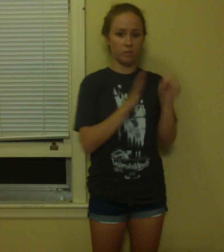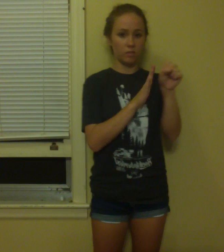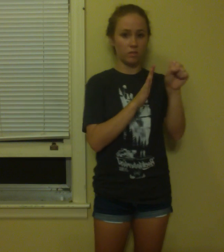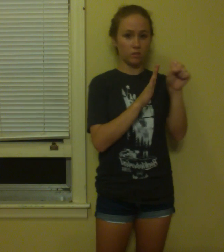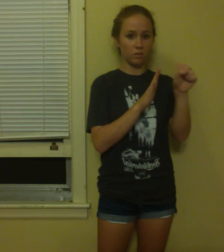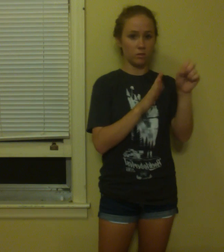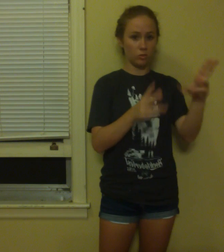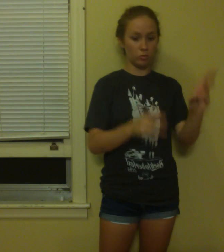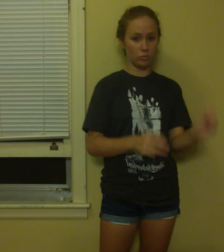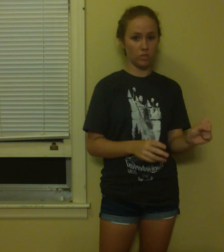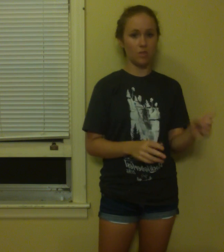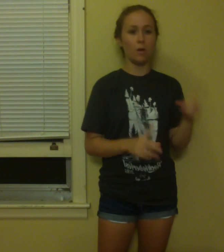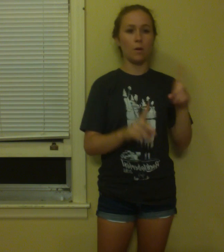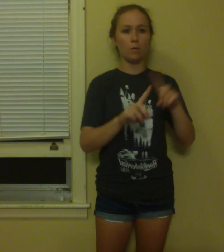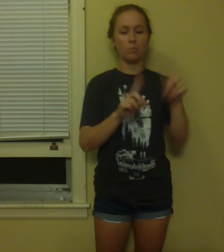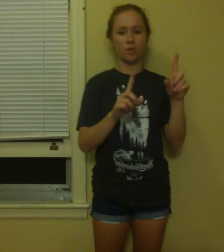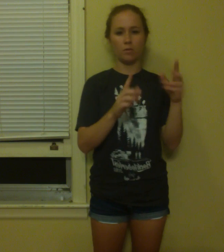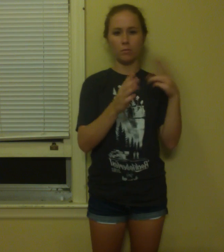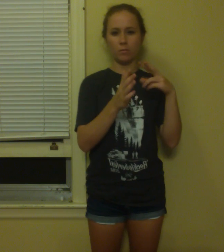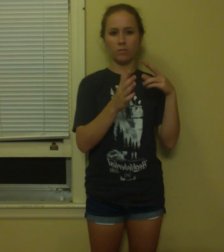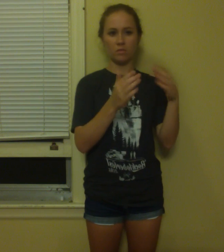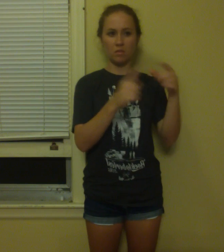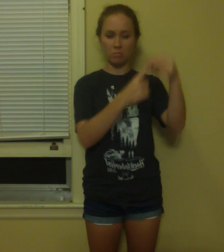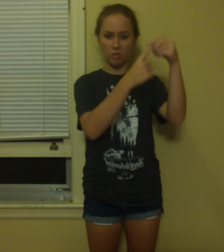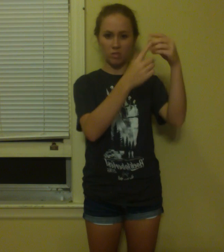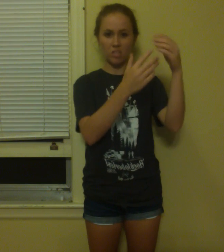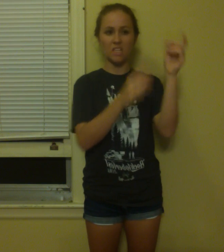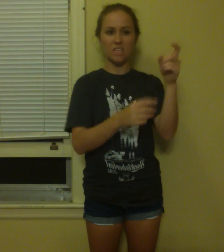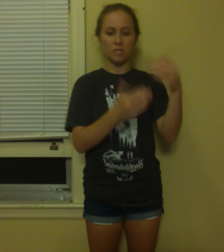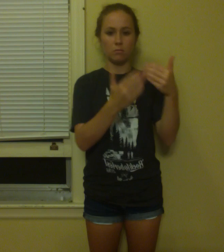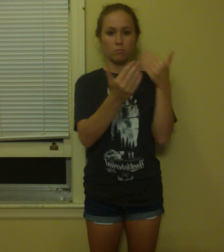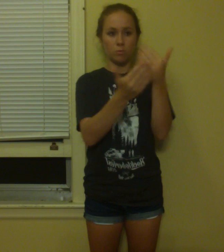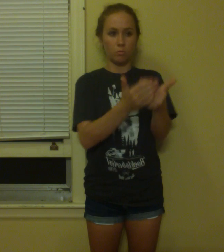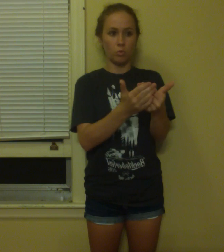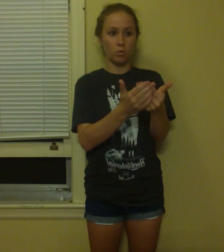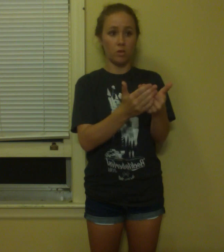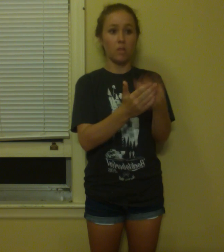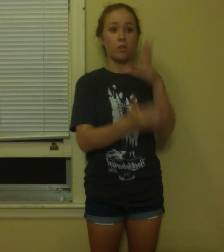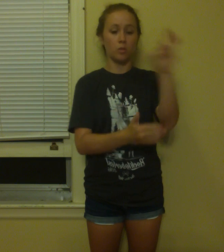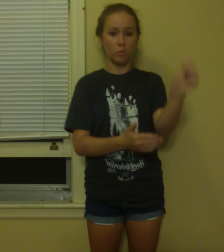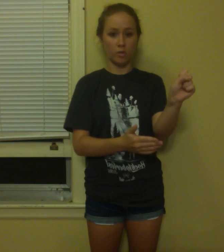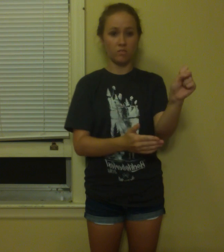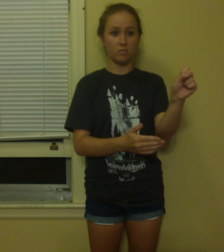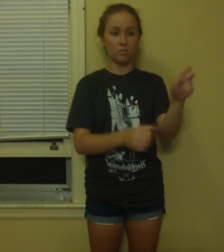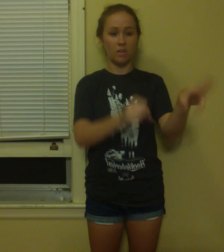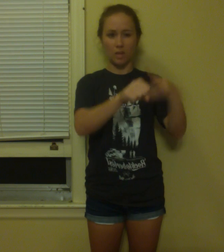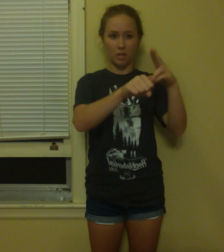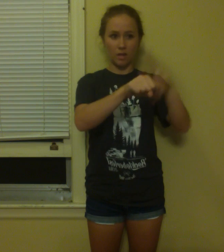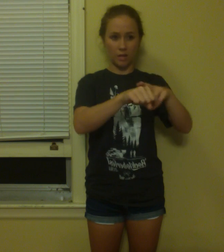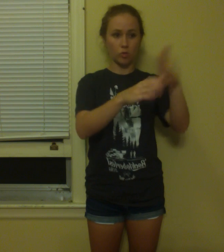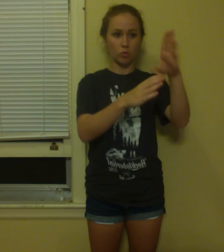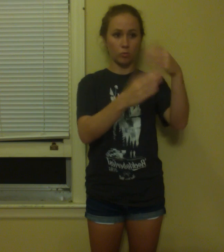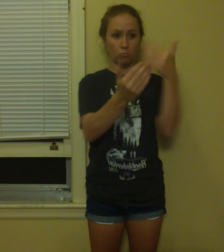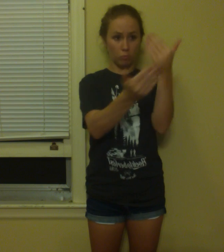natural born, meaning you need to be born in the United States. You can't be born someplace else and become a citizen. Natural born. So talking about his